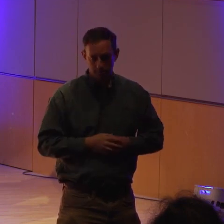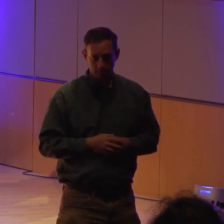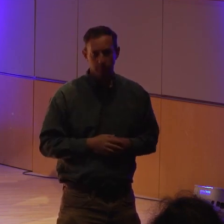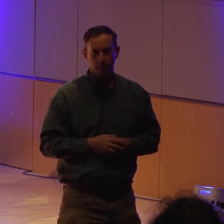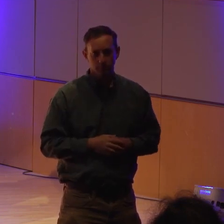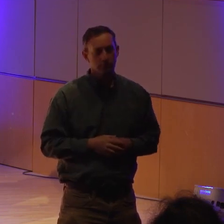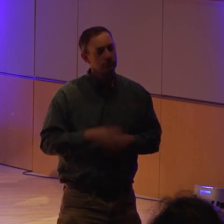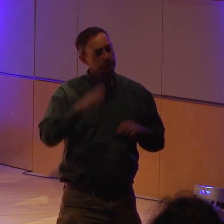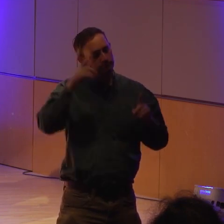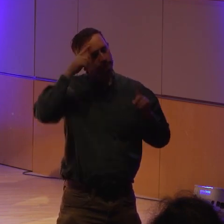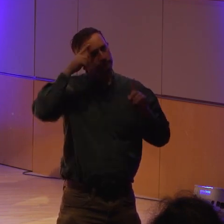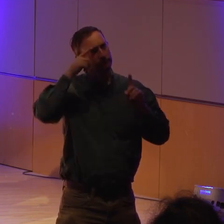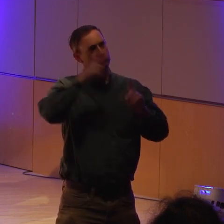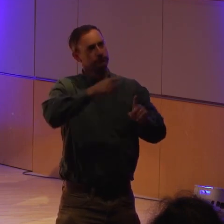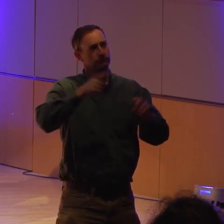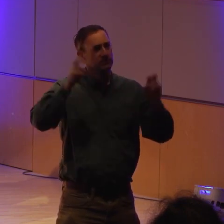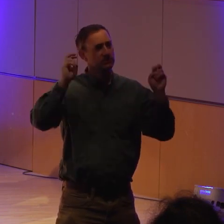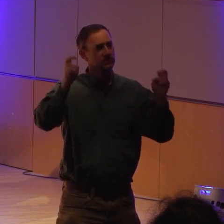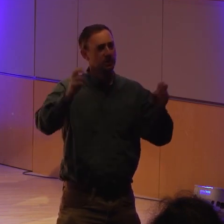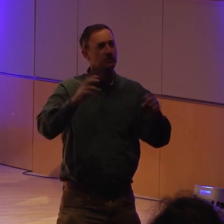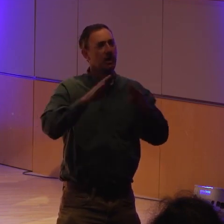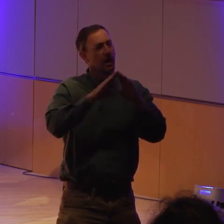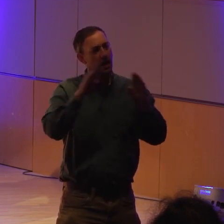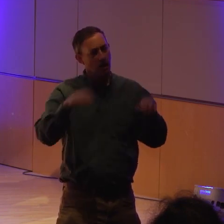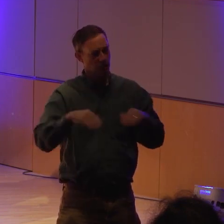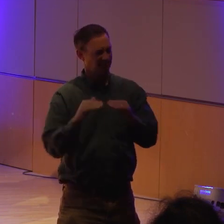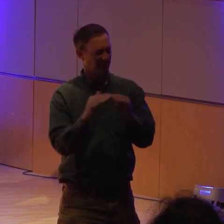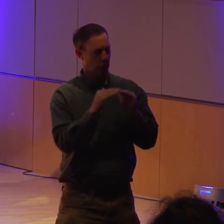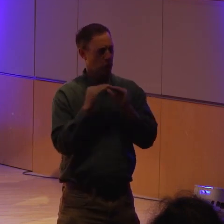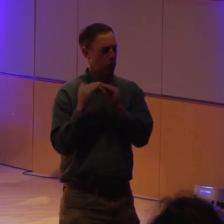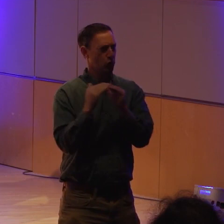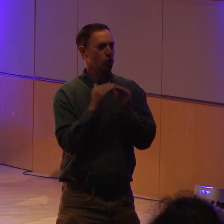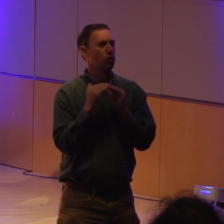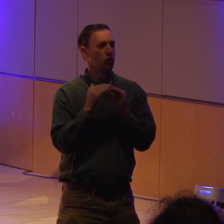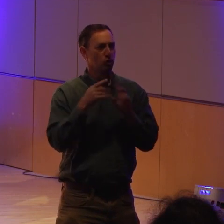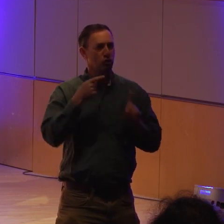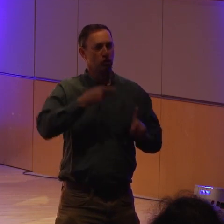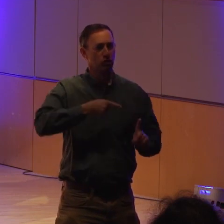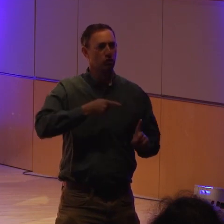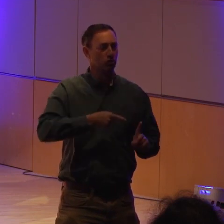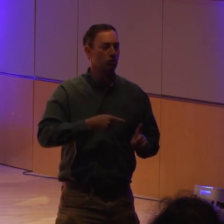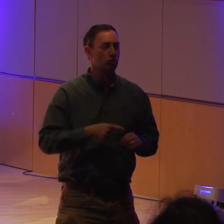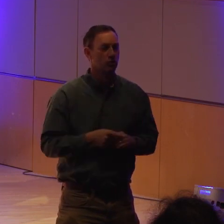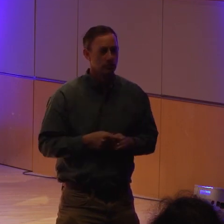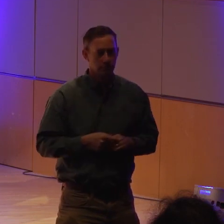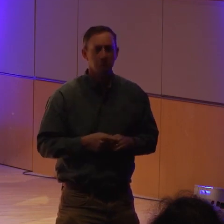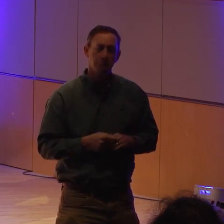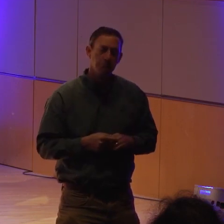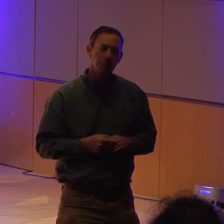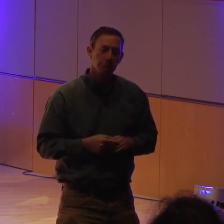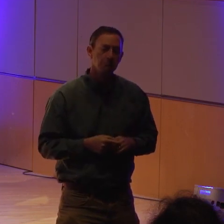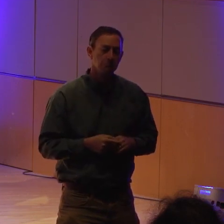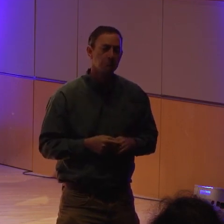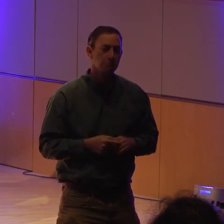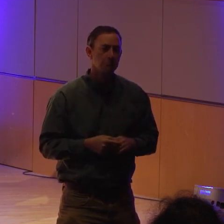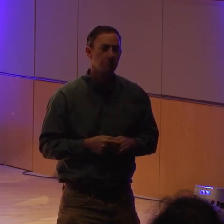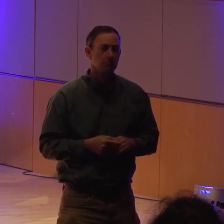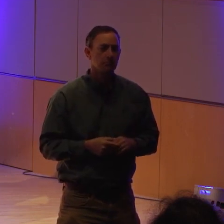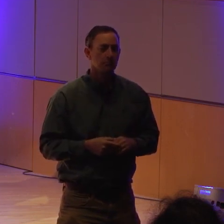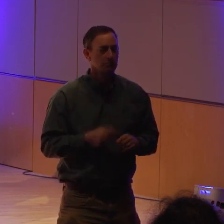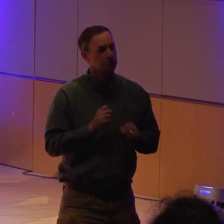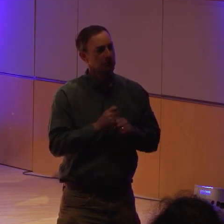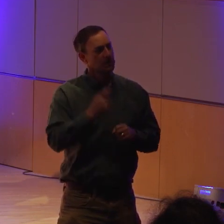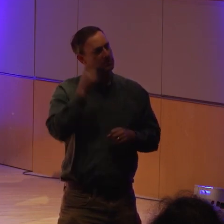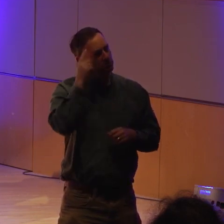on the subject of housing and fair housing. It probably makes sense